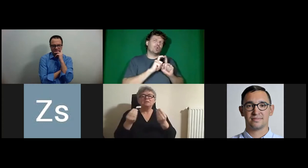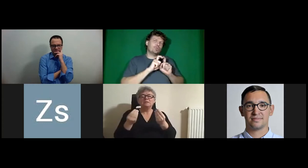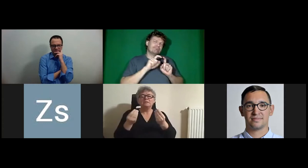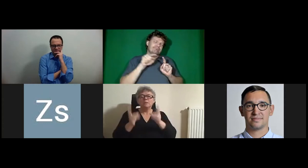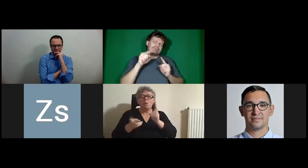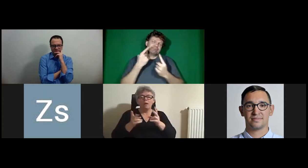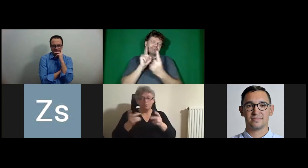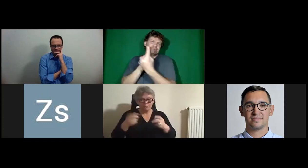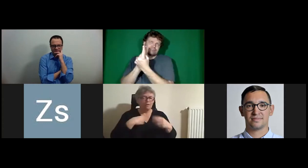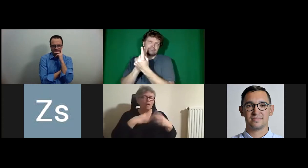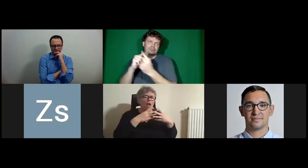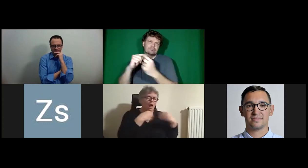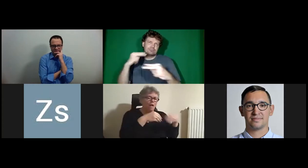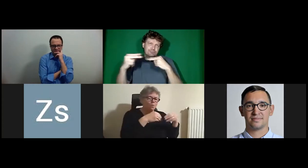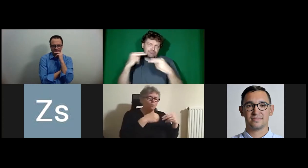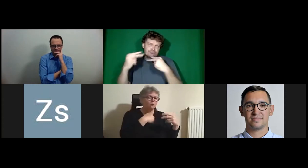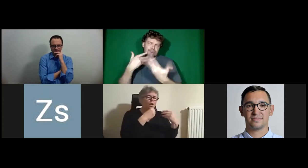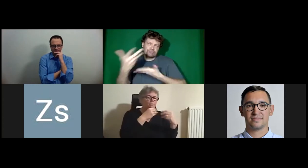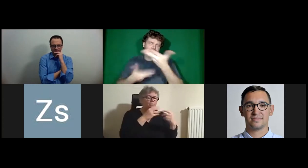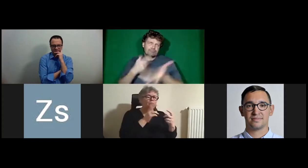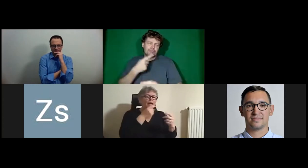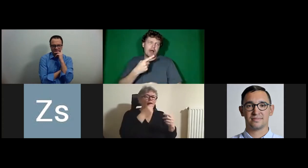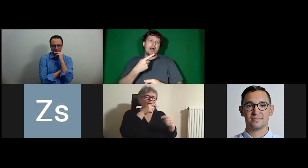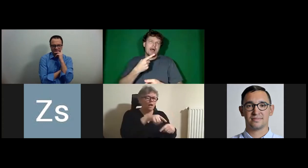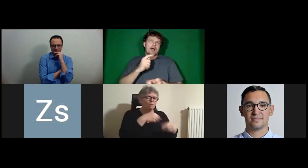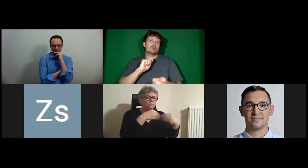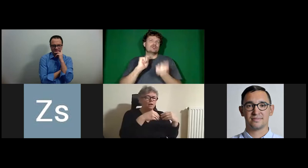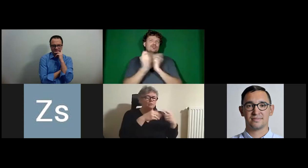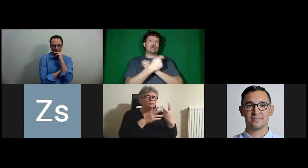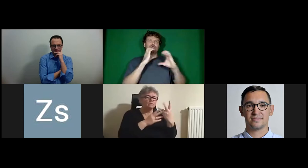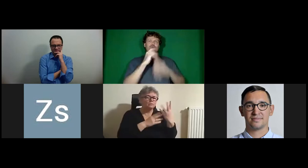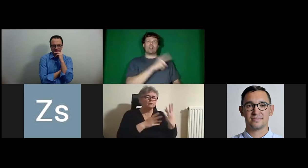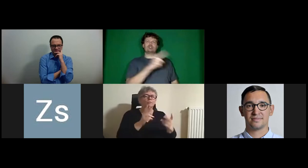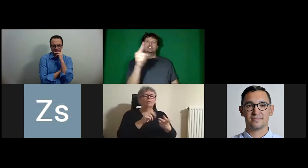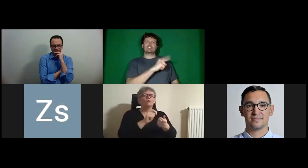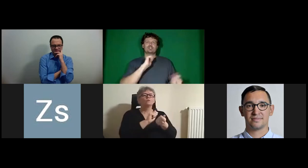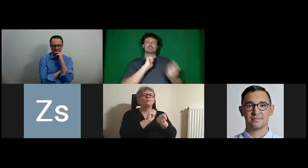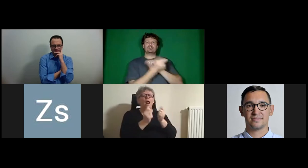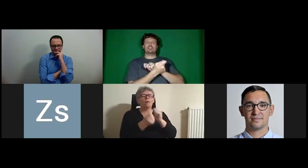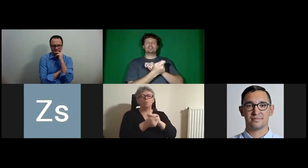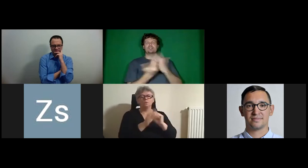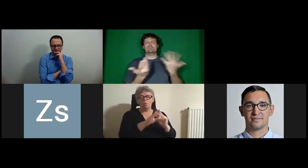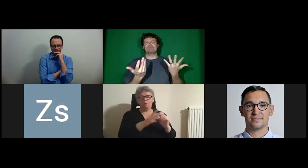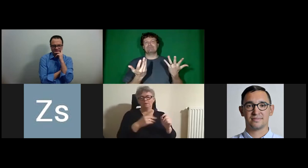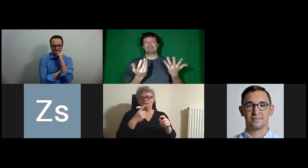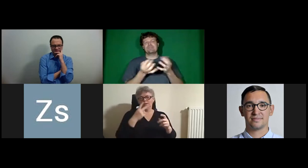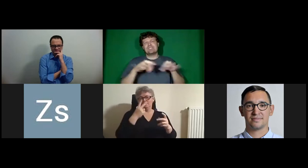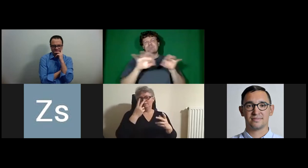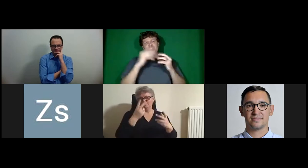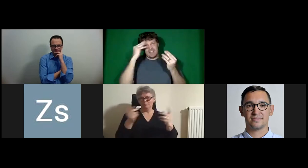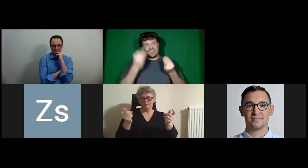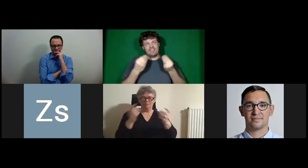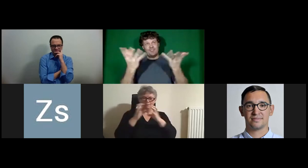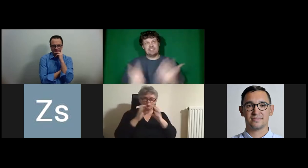And then he also noticed that this friend of his, he doesn't speak anymore and he